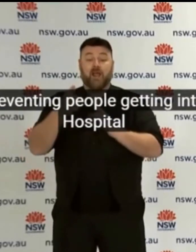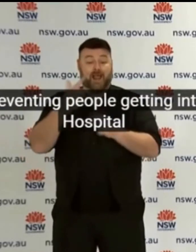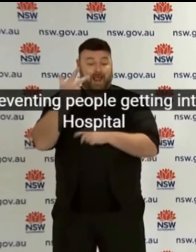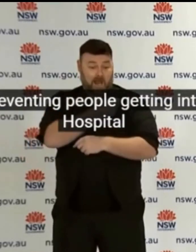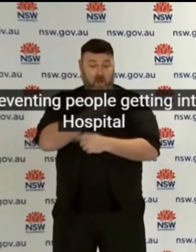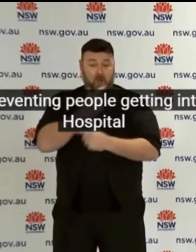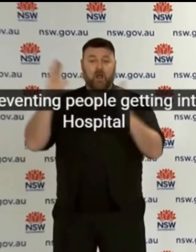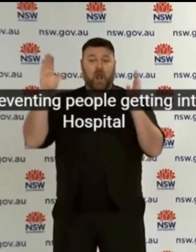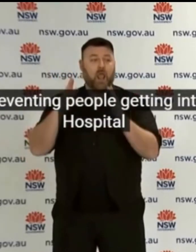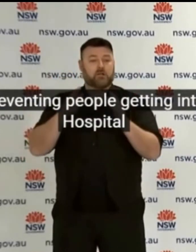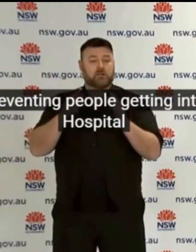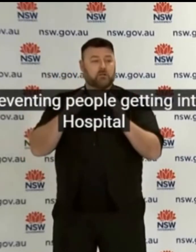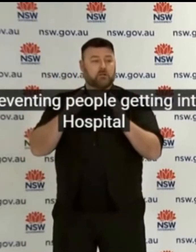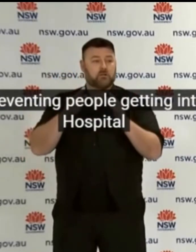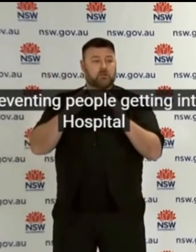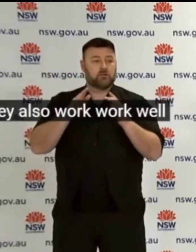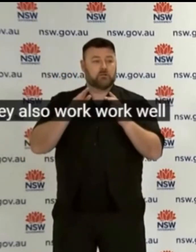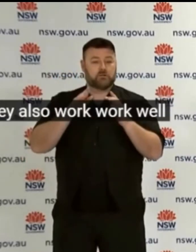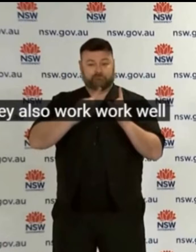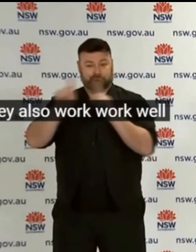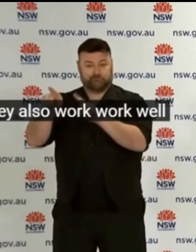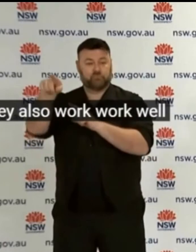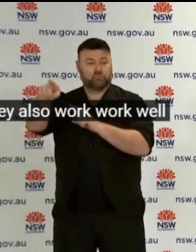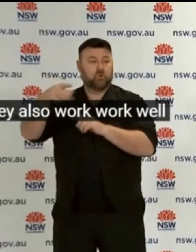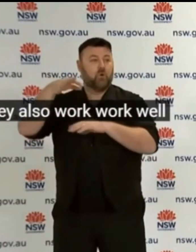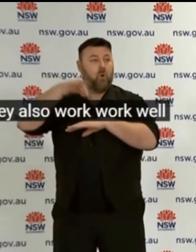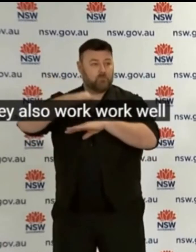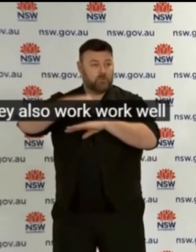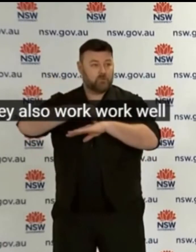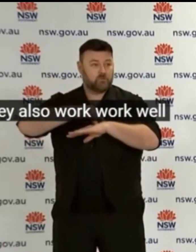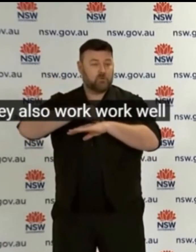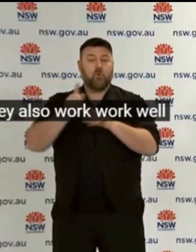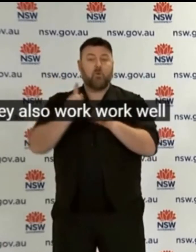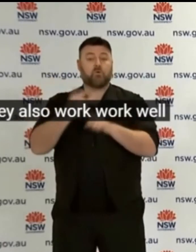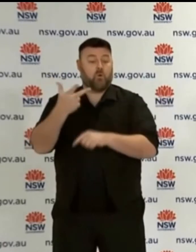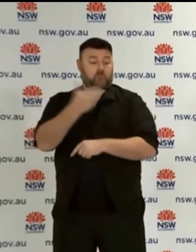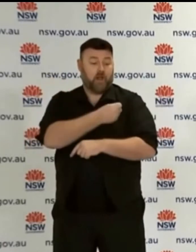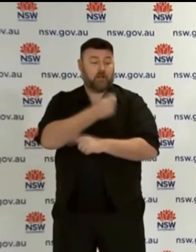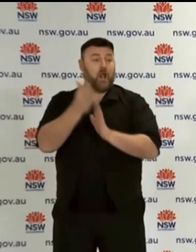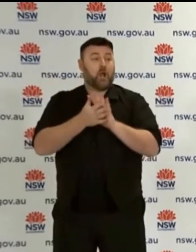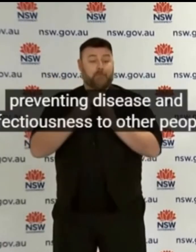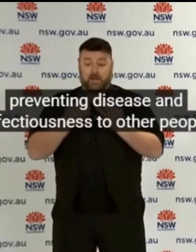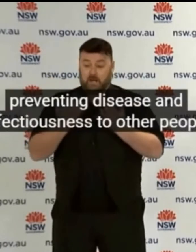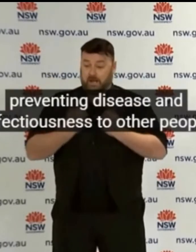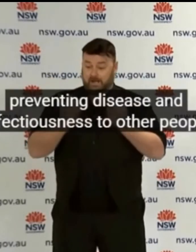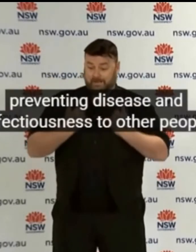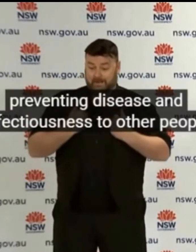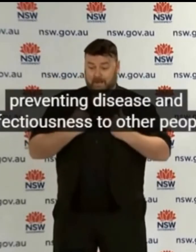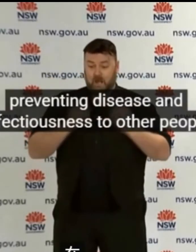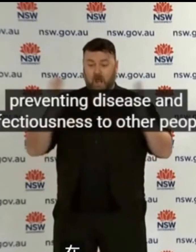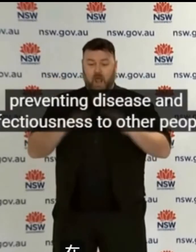work well in preventing disease and infectiousness to other people, but that's at a lower level than